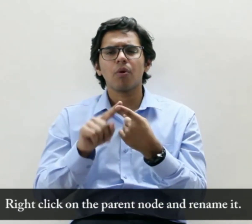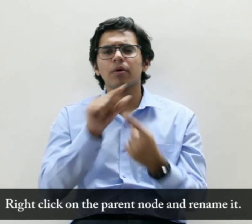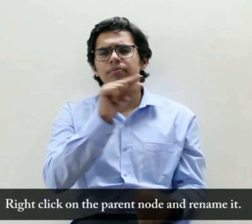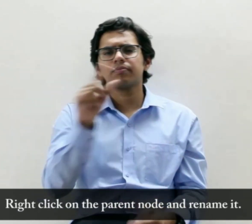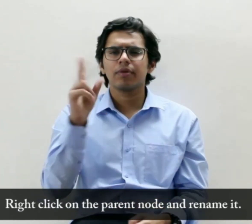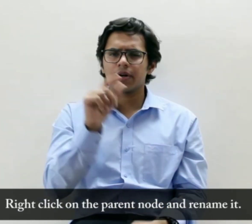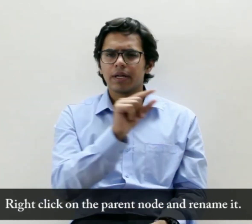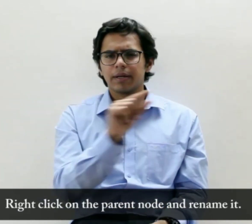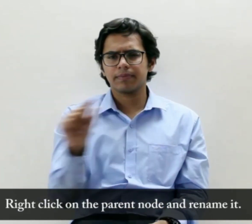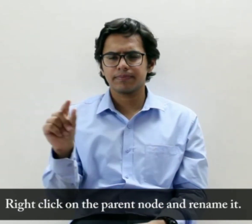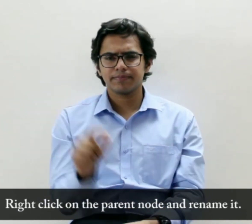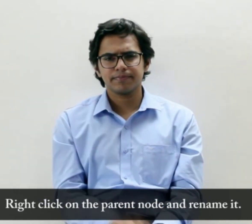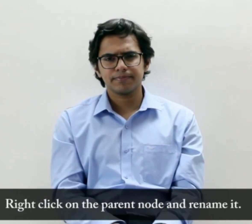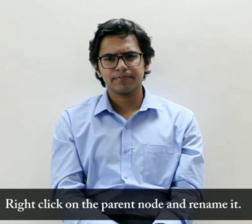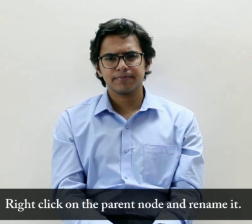rename it.